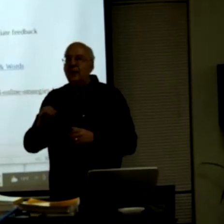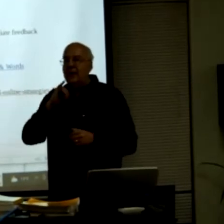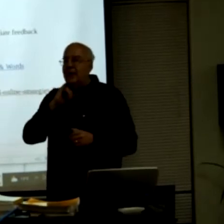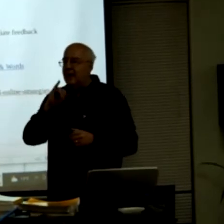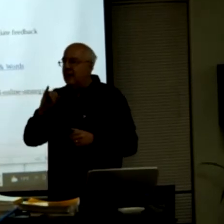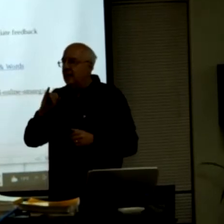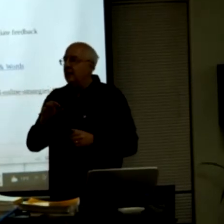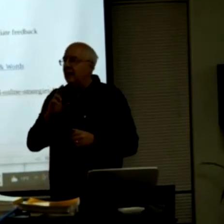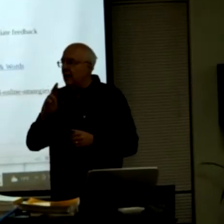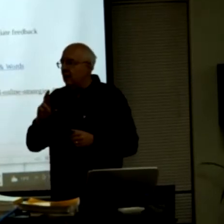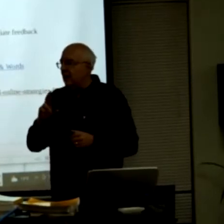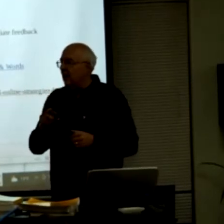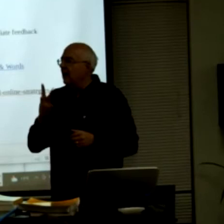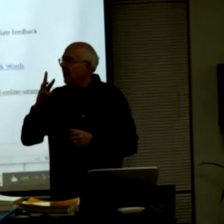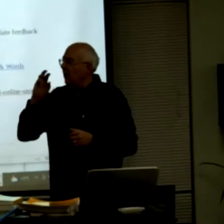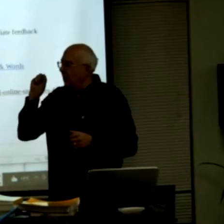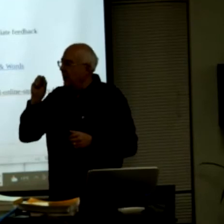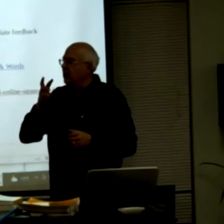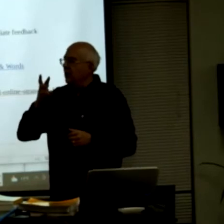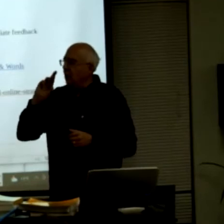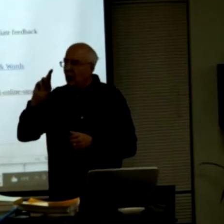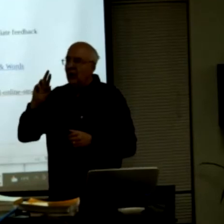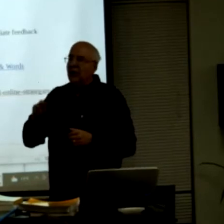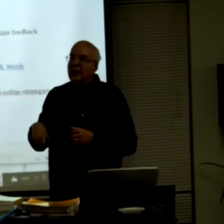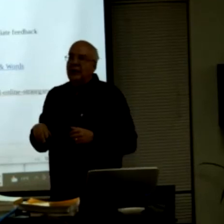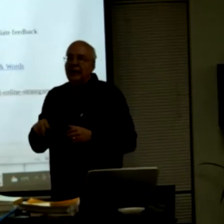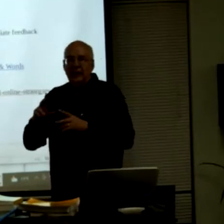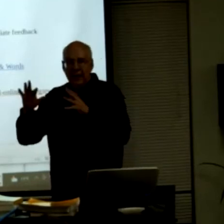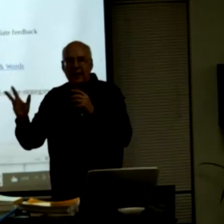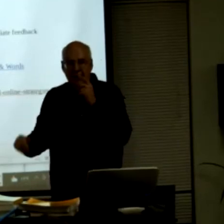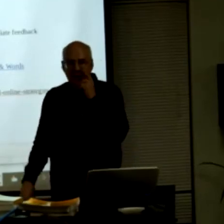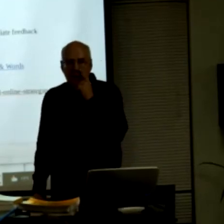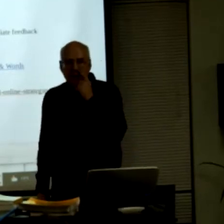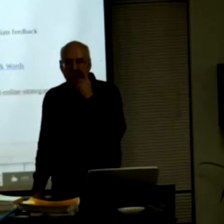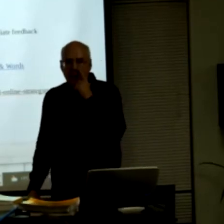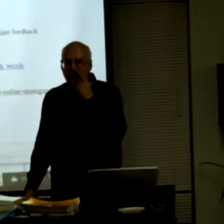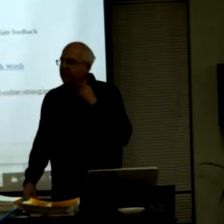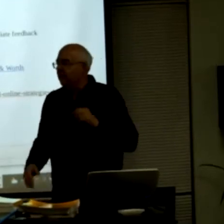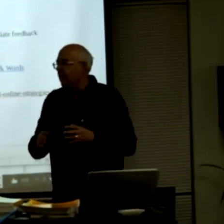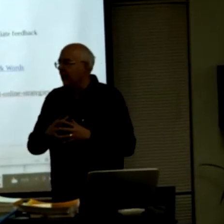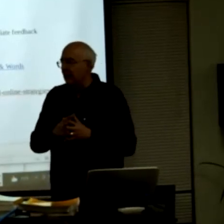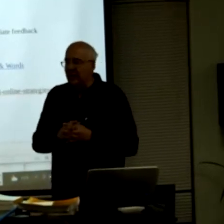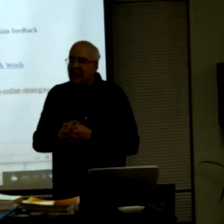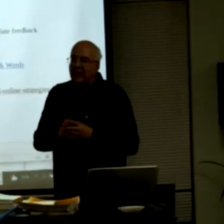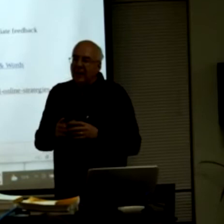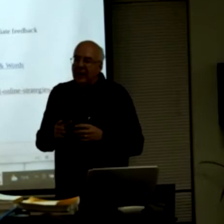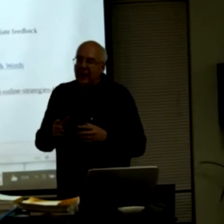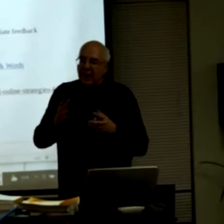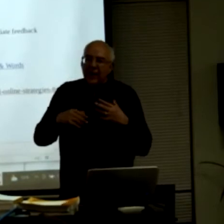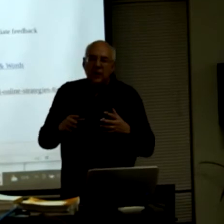put in the is and the are, was, were, all that kind of good stuff, okay? In